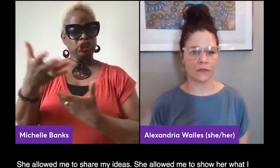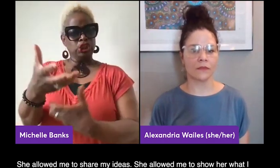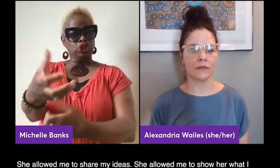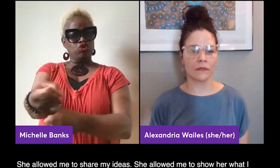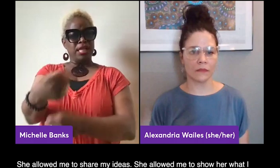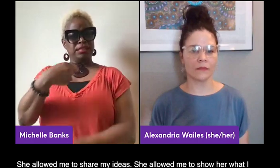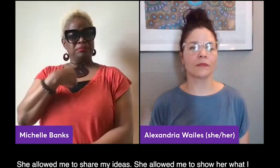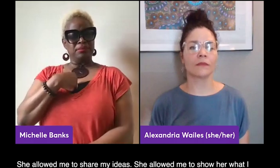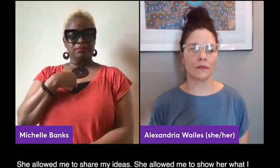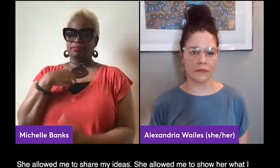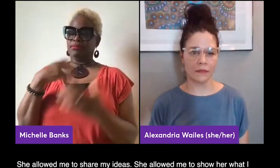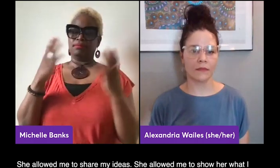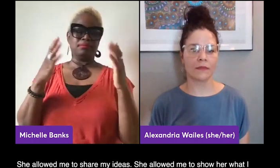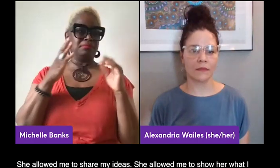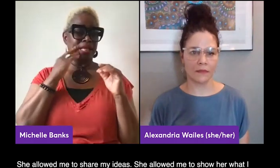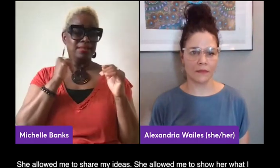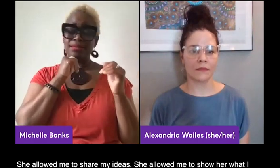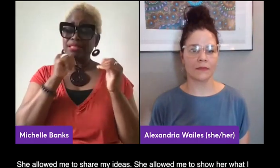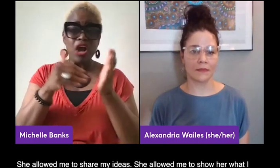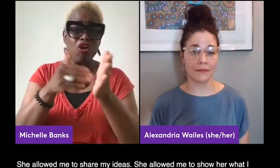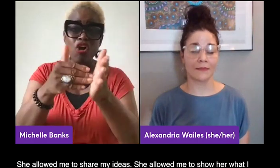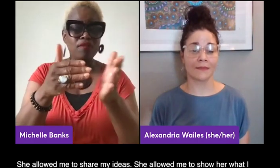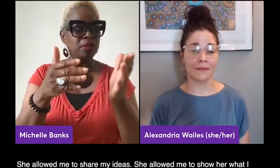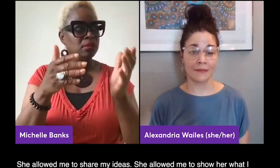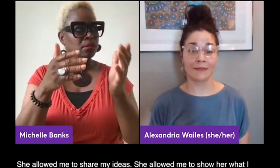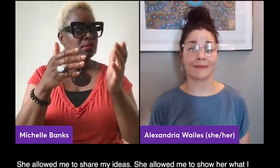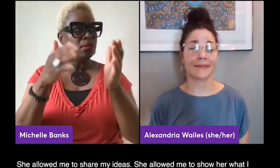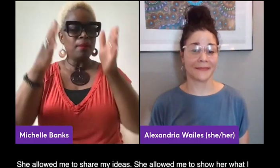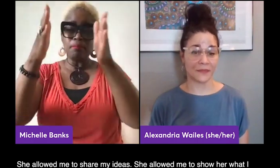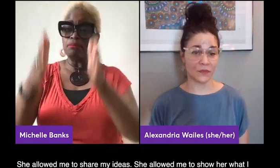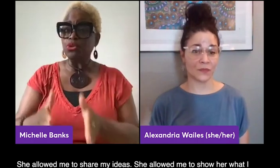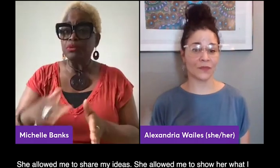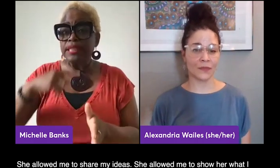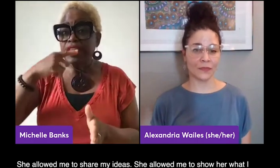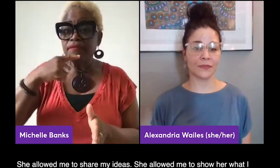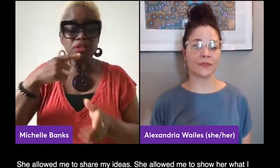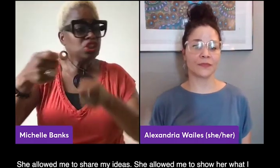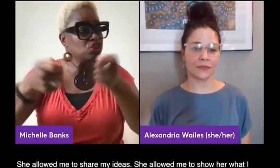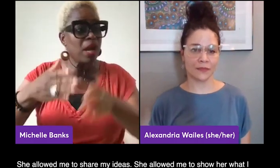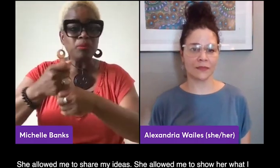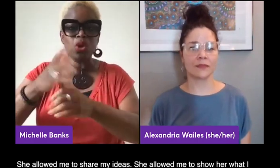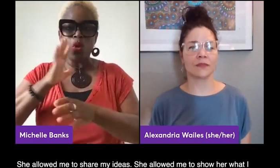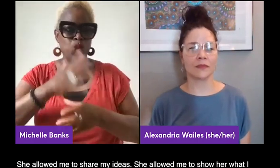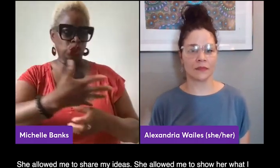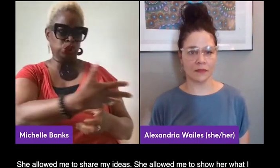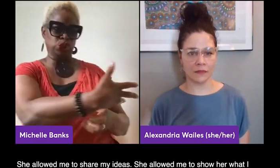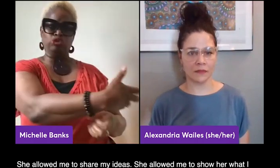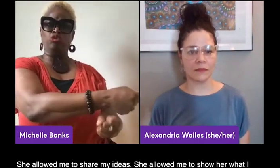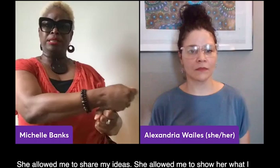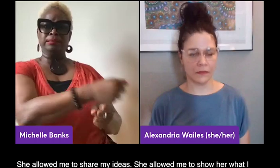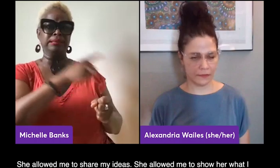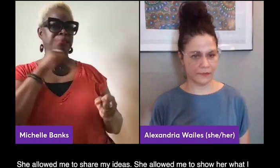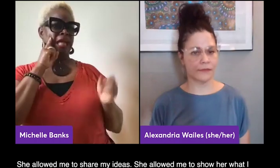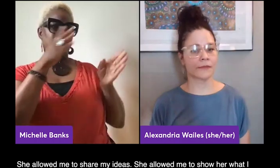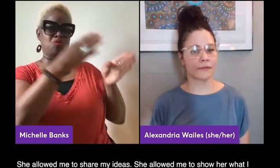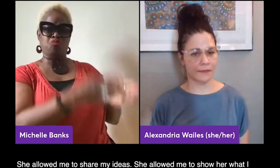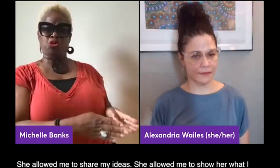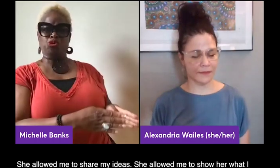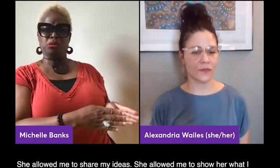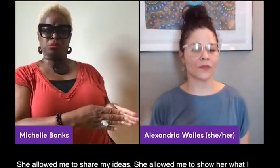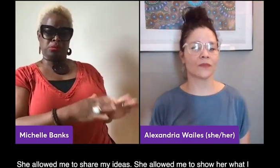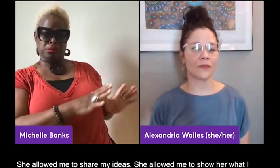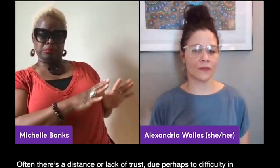process. She trusted me. And that's an experience I have not often had with hearing directors, that level of trust.